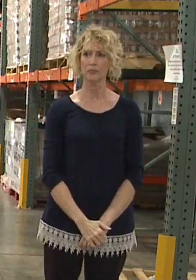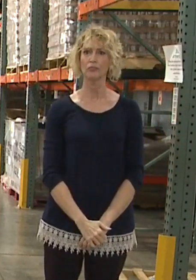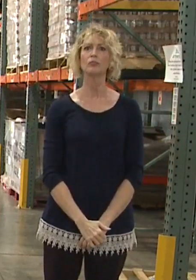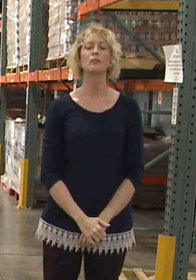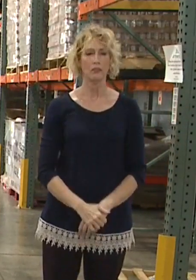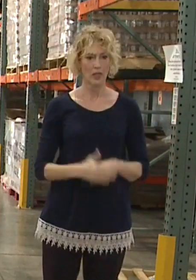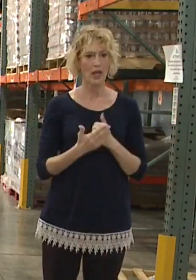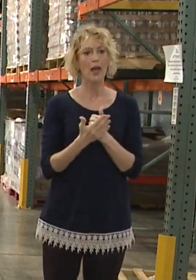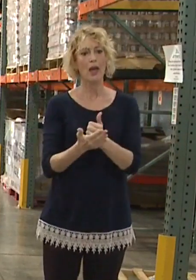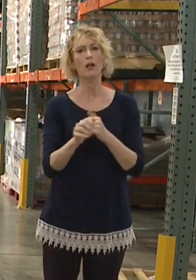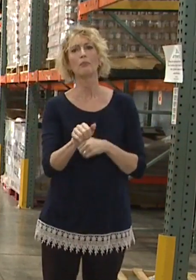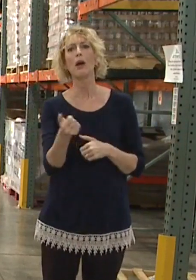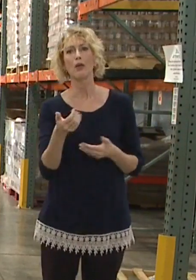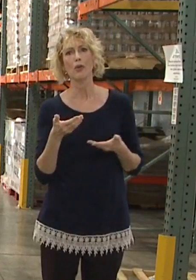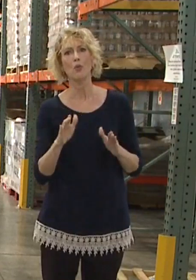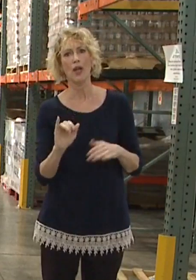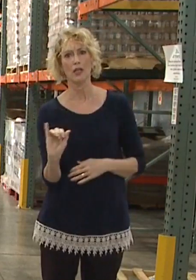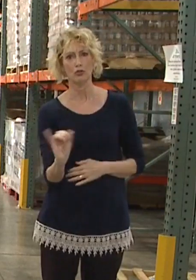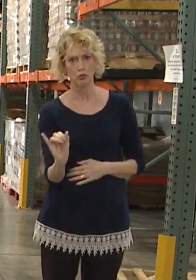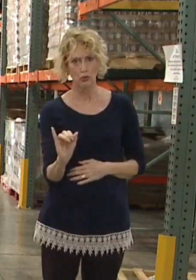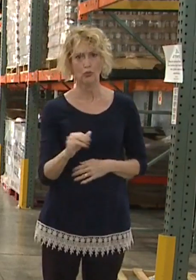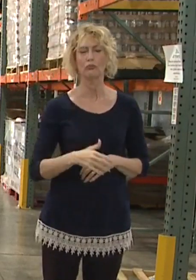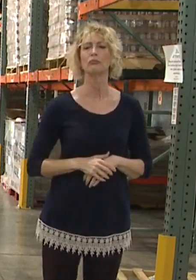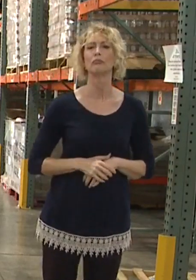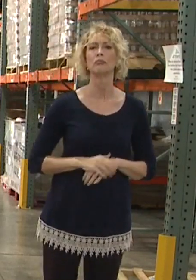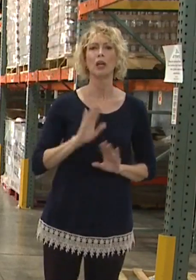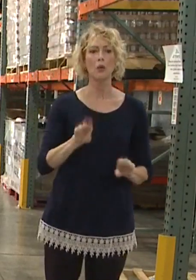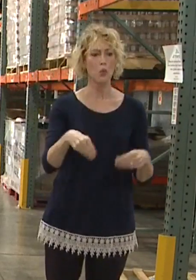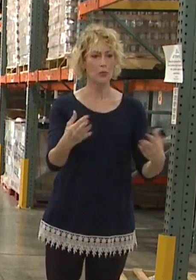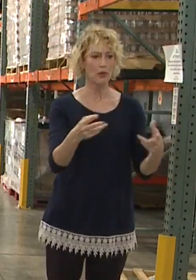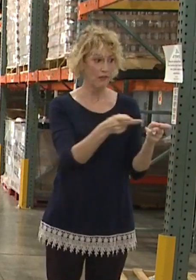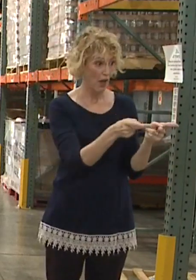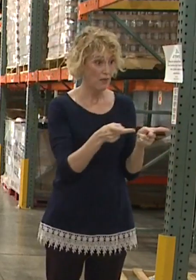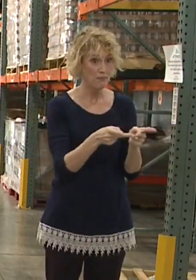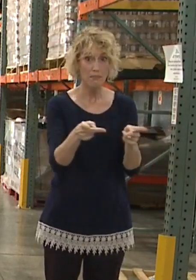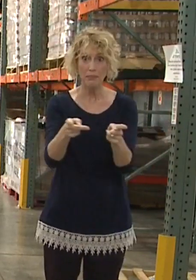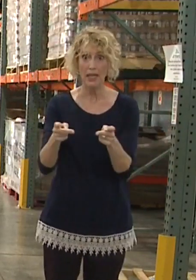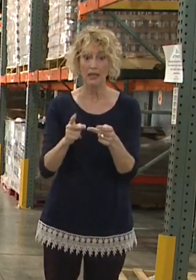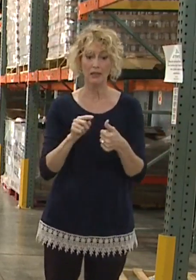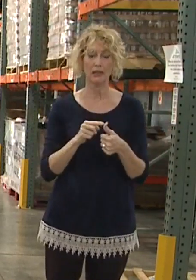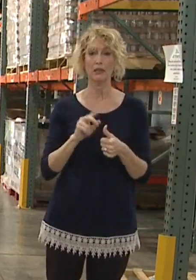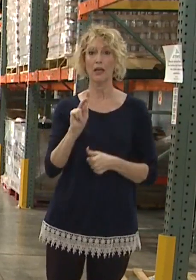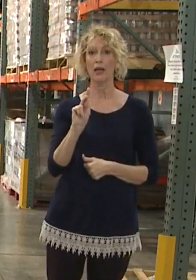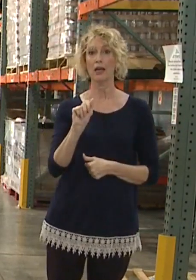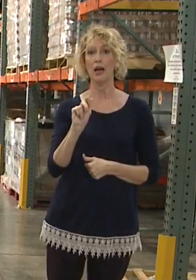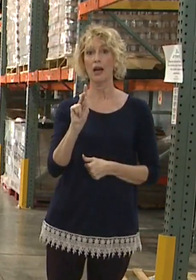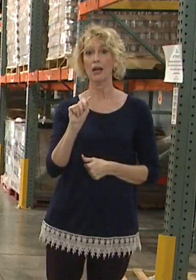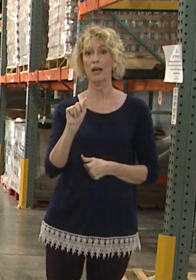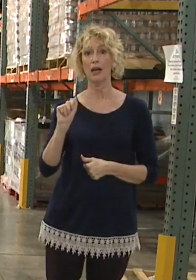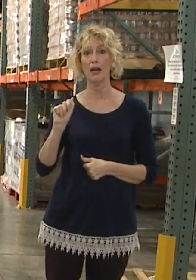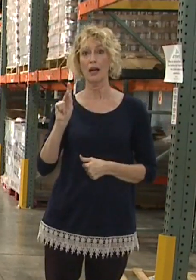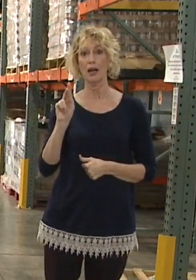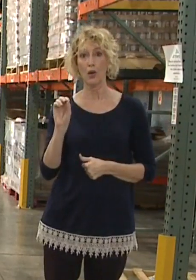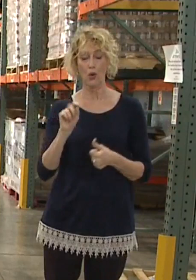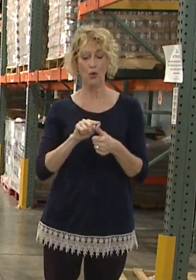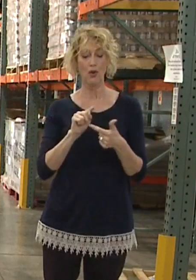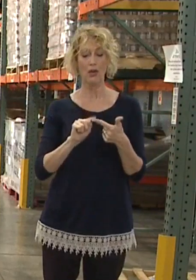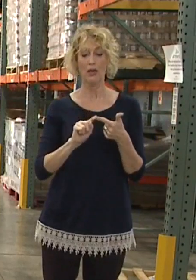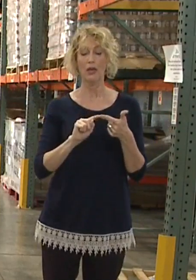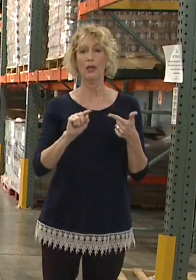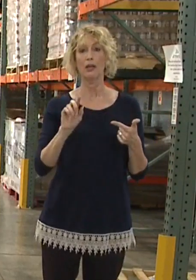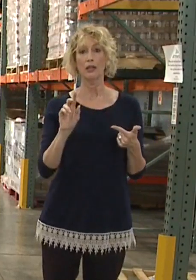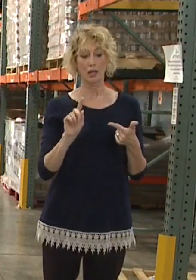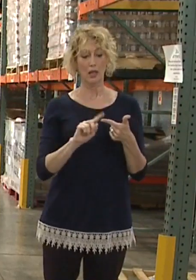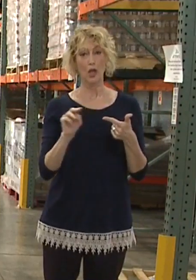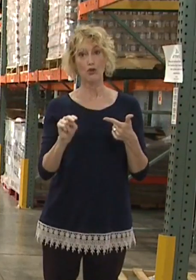We're going to help in other ways. The city is going to provide venues. We're going to provide sites, and those sites include Kaka'ako Waterfront Park, Kaka'ako Beach Park